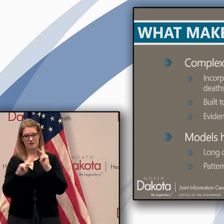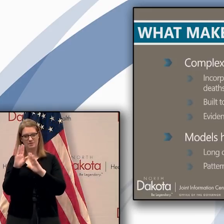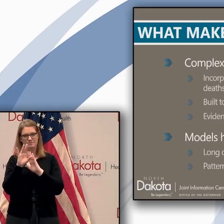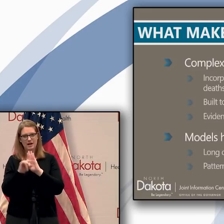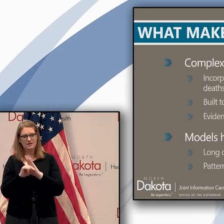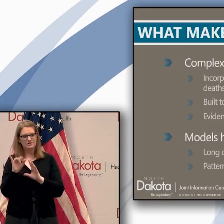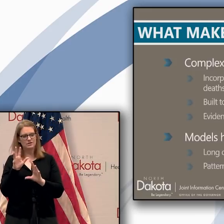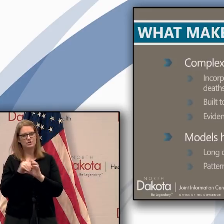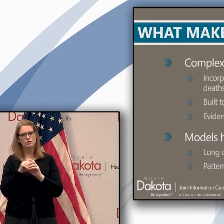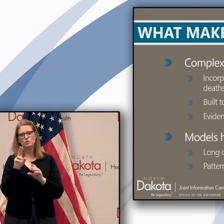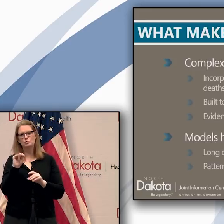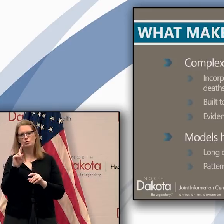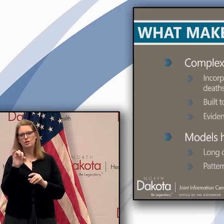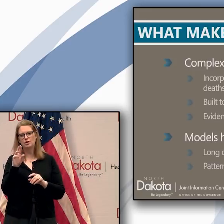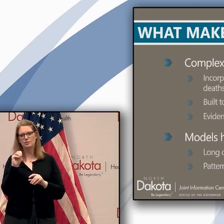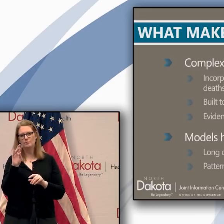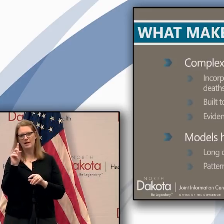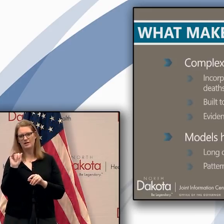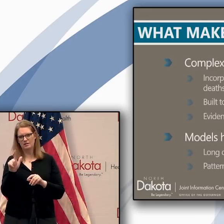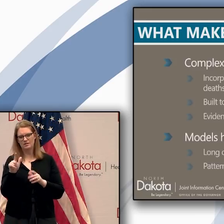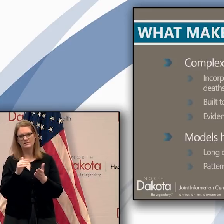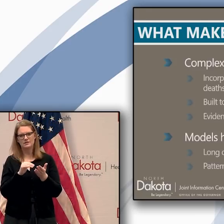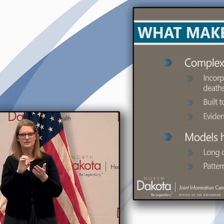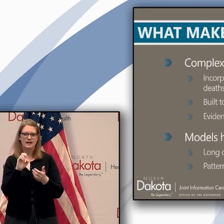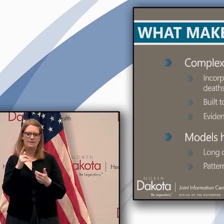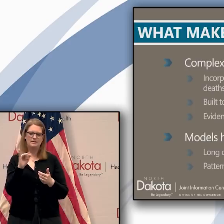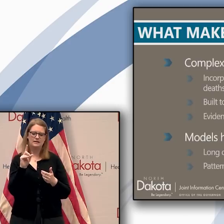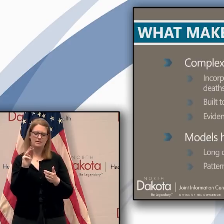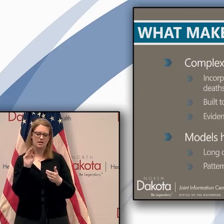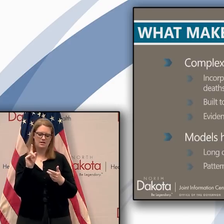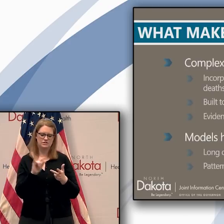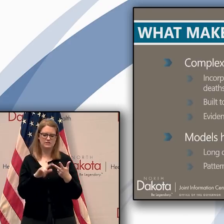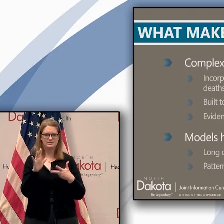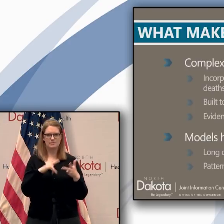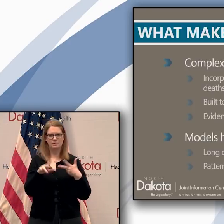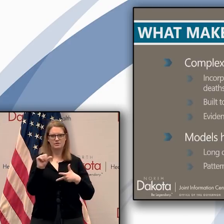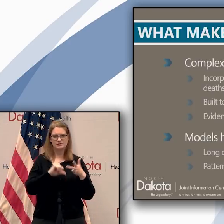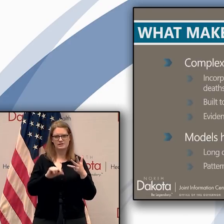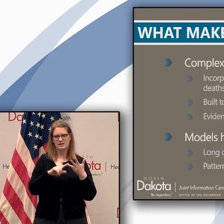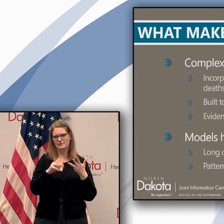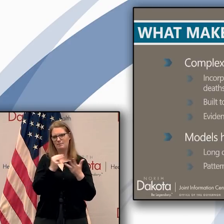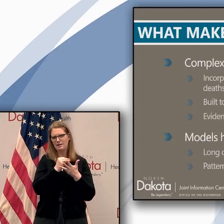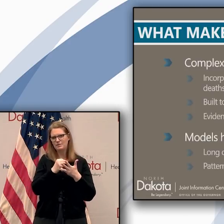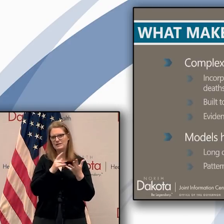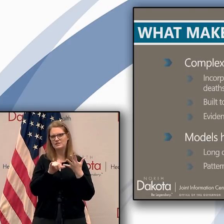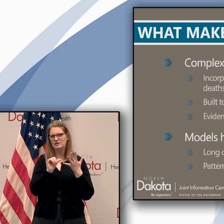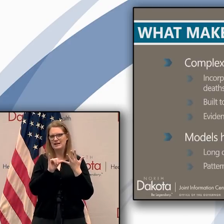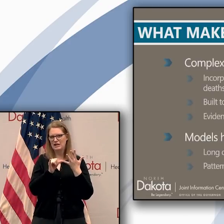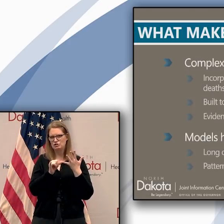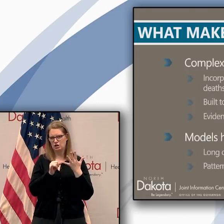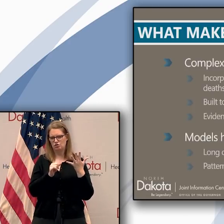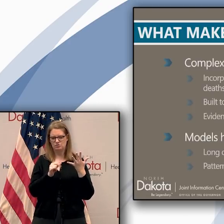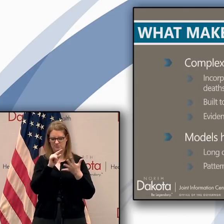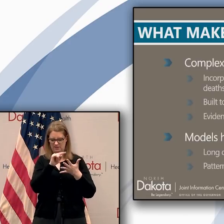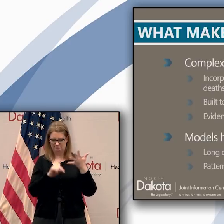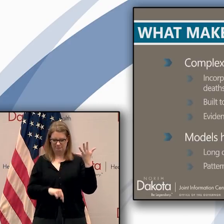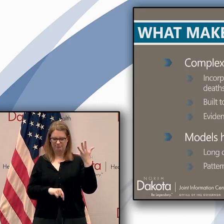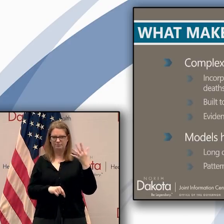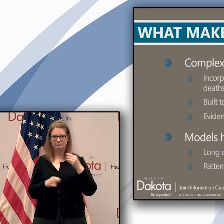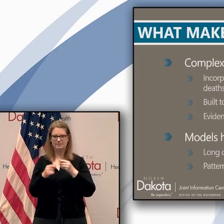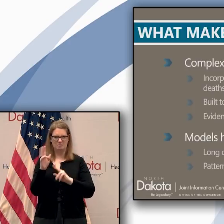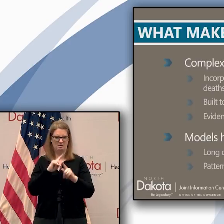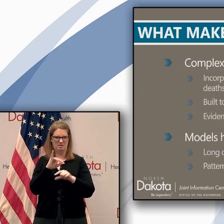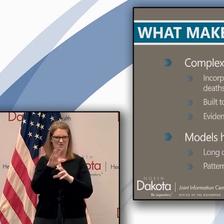include nuclear medical science officers, epidemiologists, computer science, mathematicians, engineers, and others. And